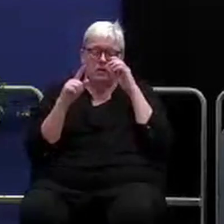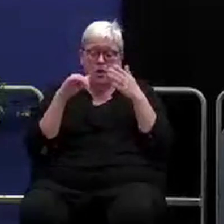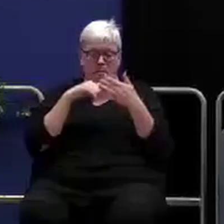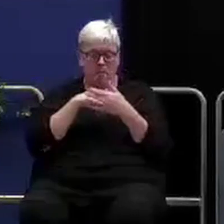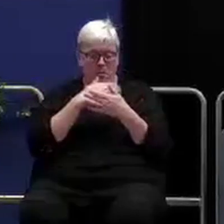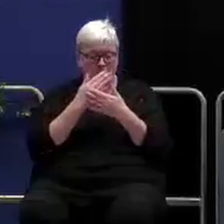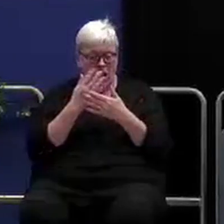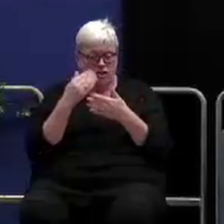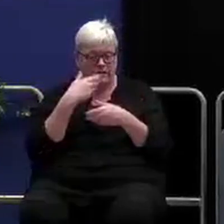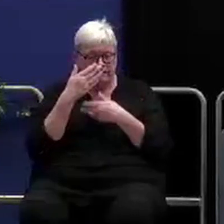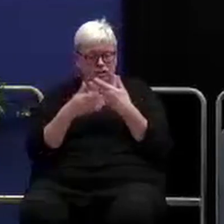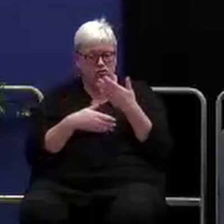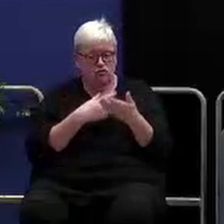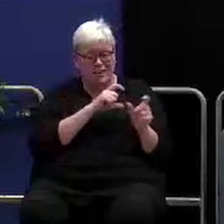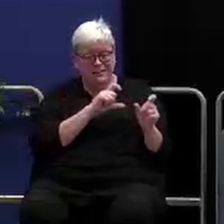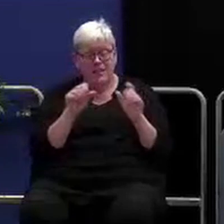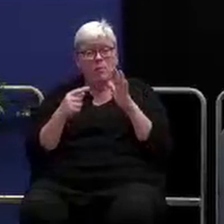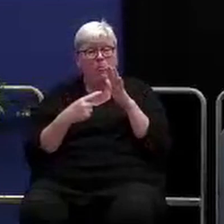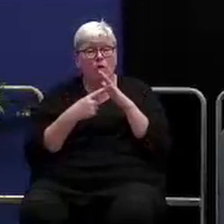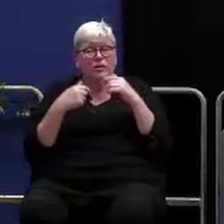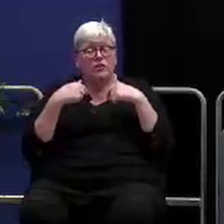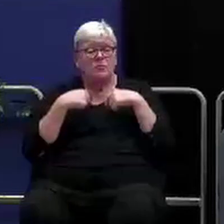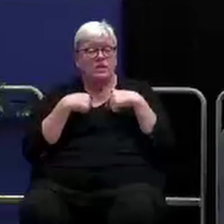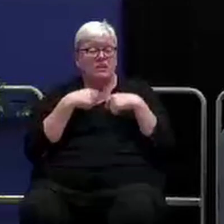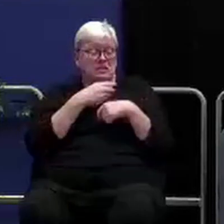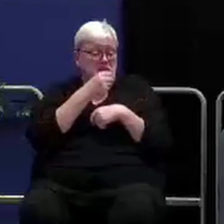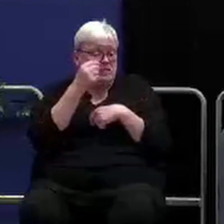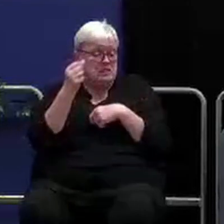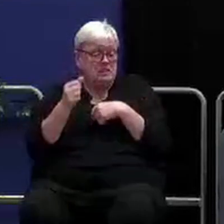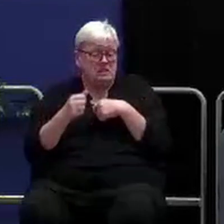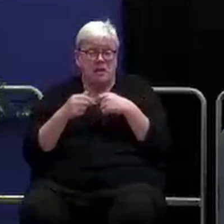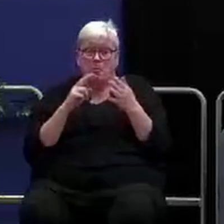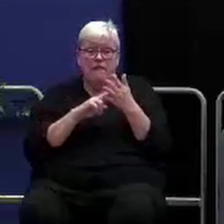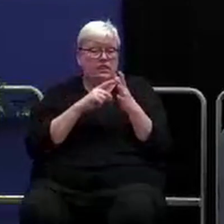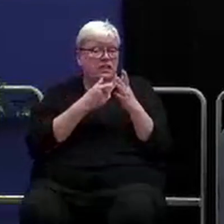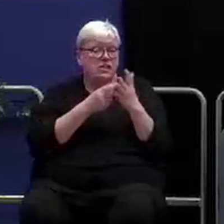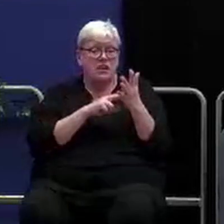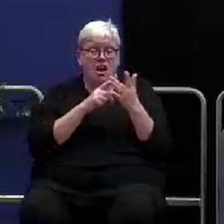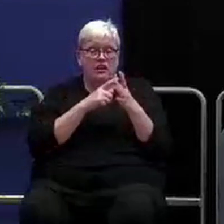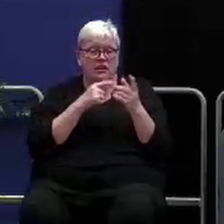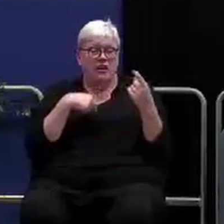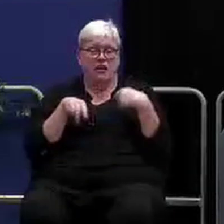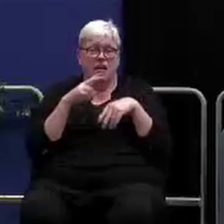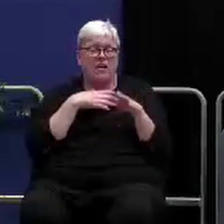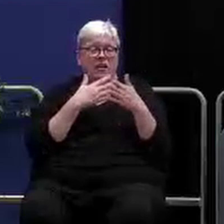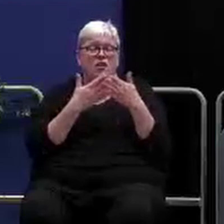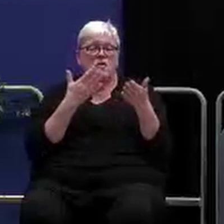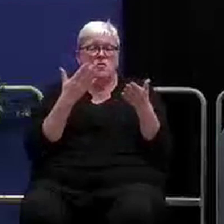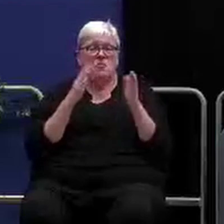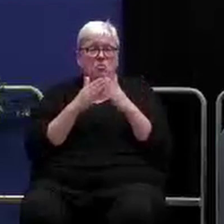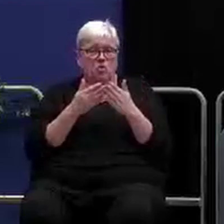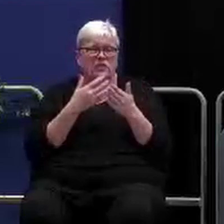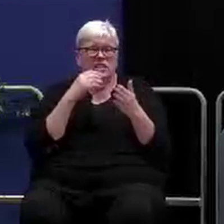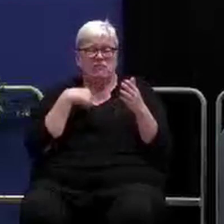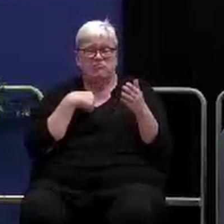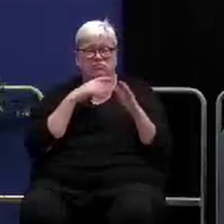that mattered to me and still matter to me. And, you know, there are bits of all the Narnia books, well, except The Horse and His Boy, which is terrible, but there are bits of 6